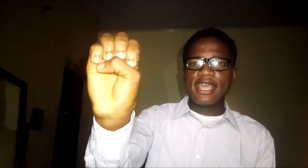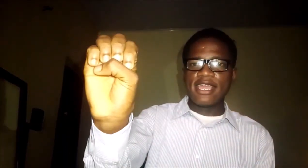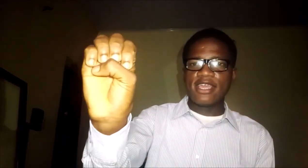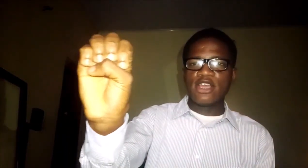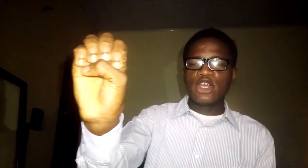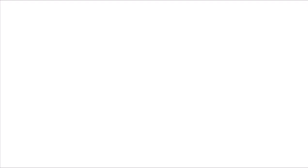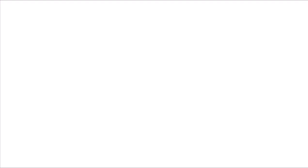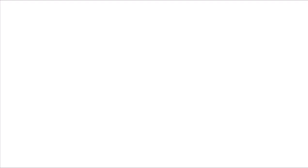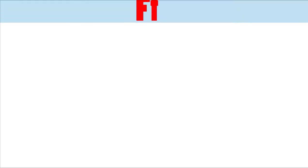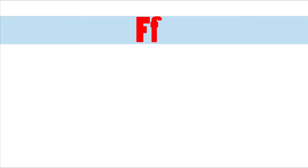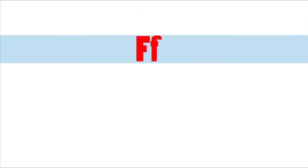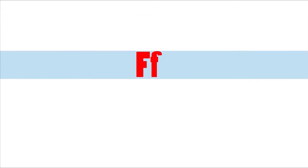E.